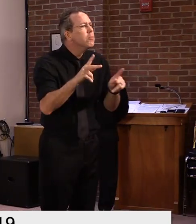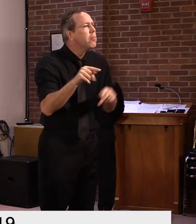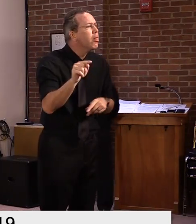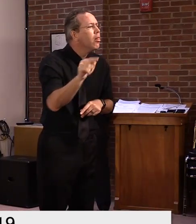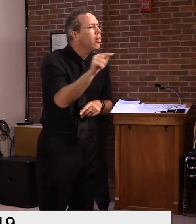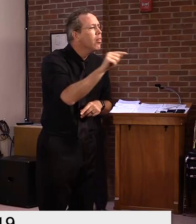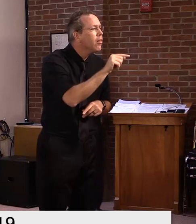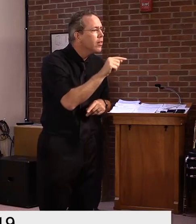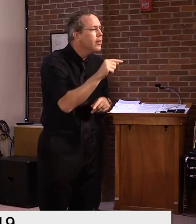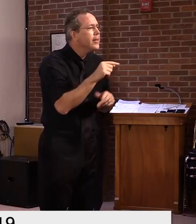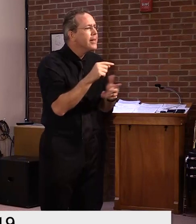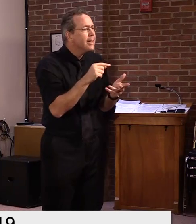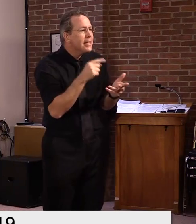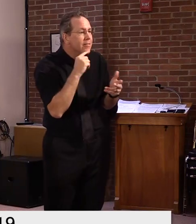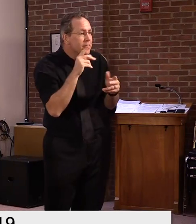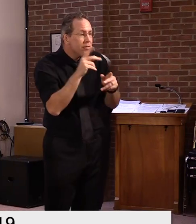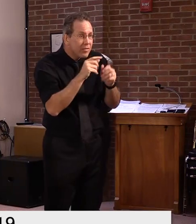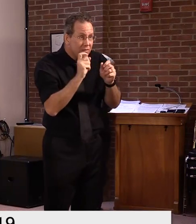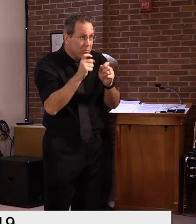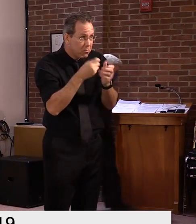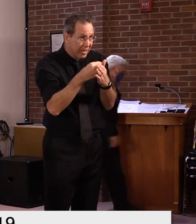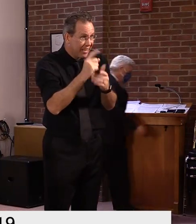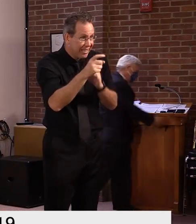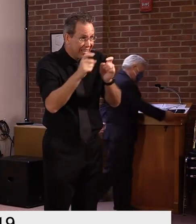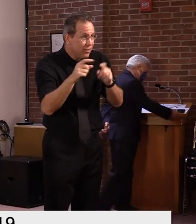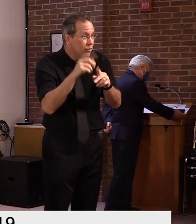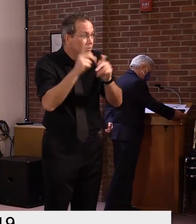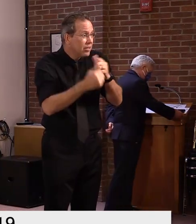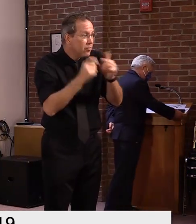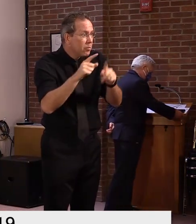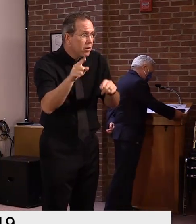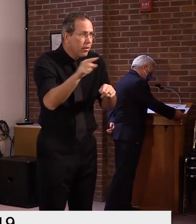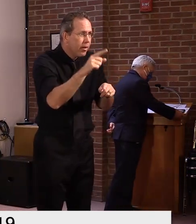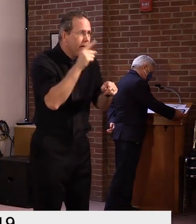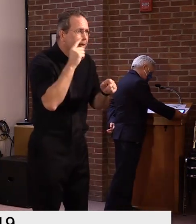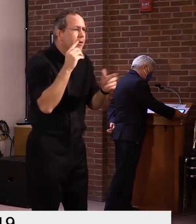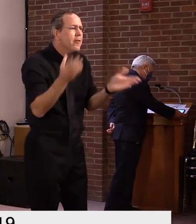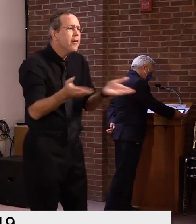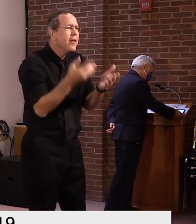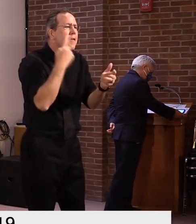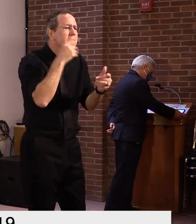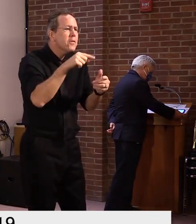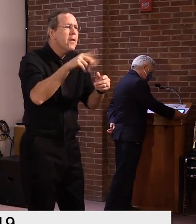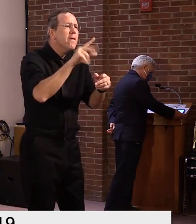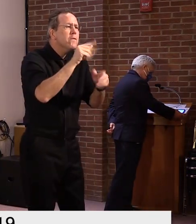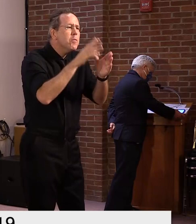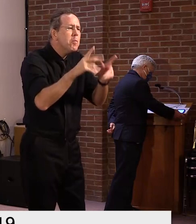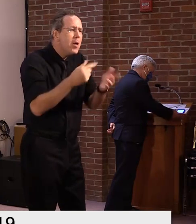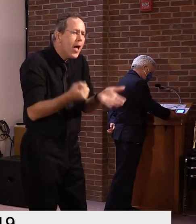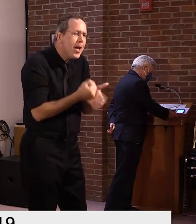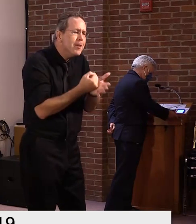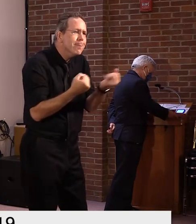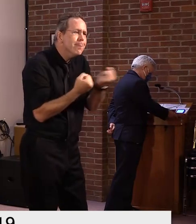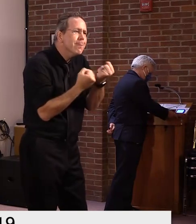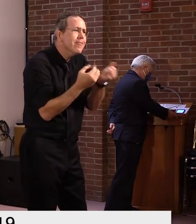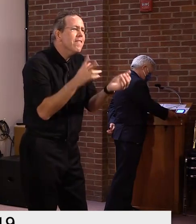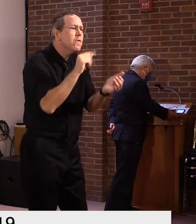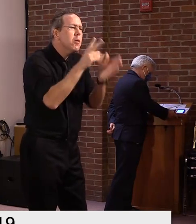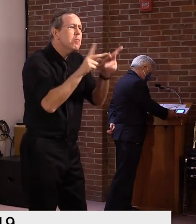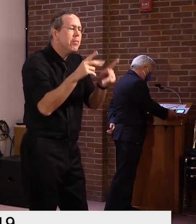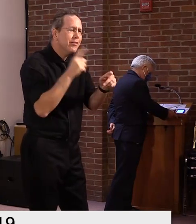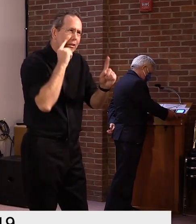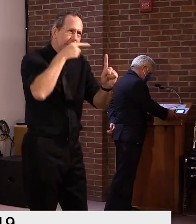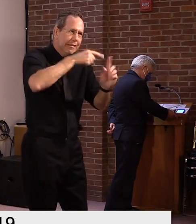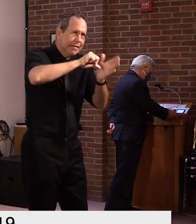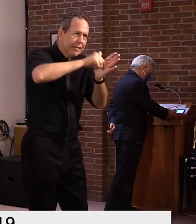these dollars for families, that it'll be spent specifically in Vermont and specifically in these areas. So think of it as